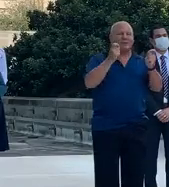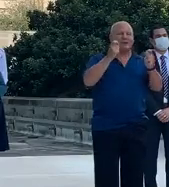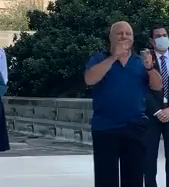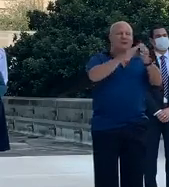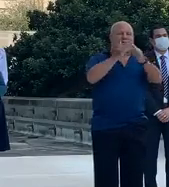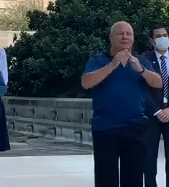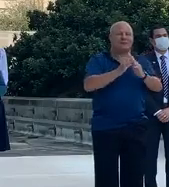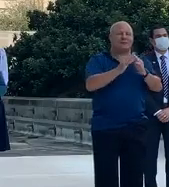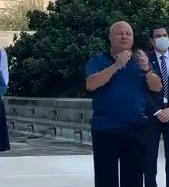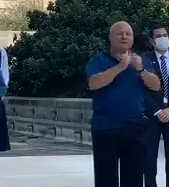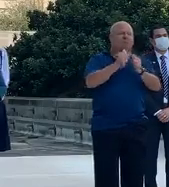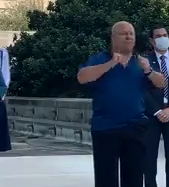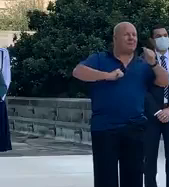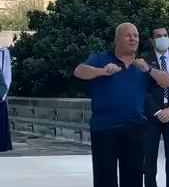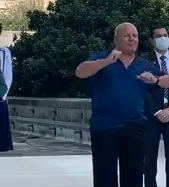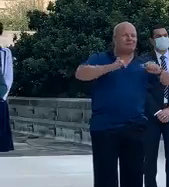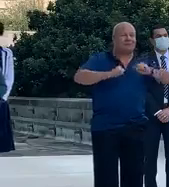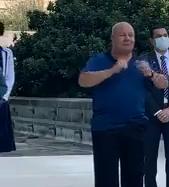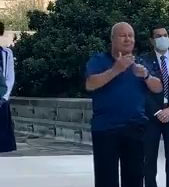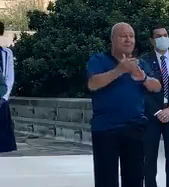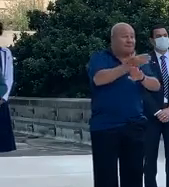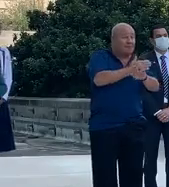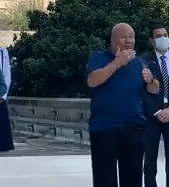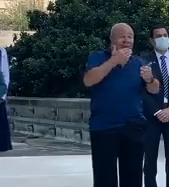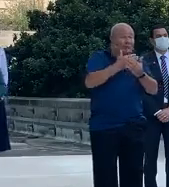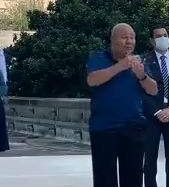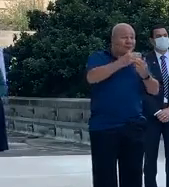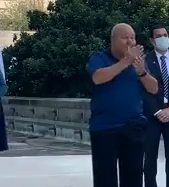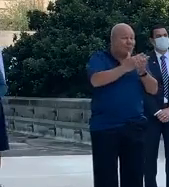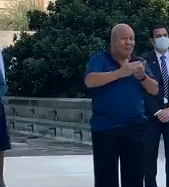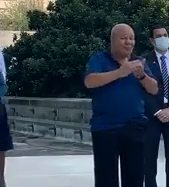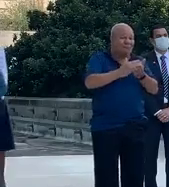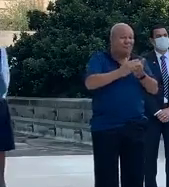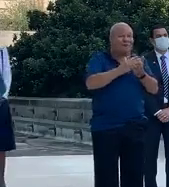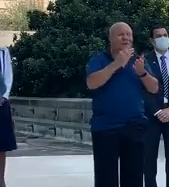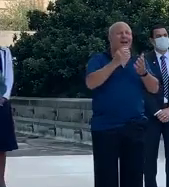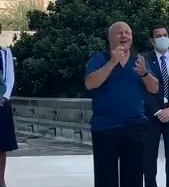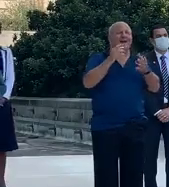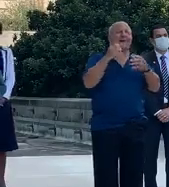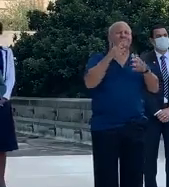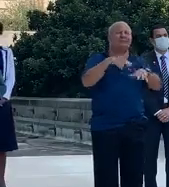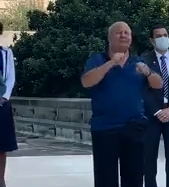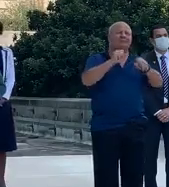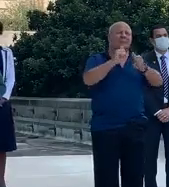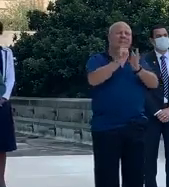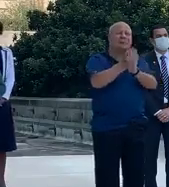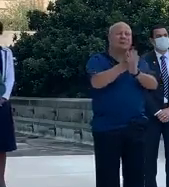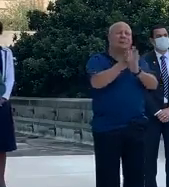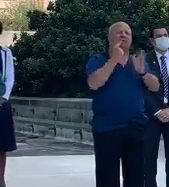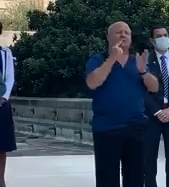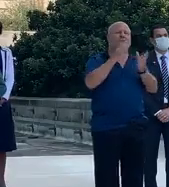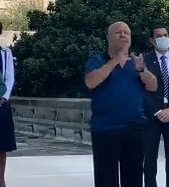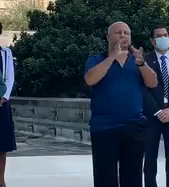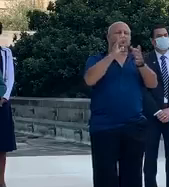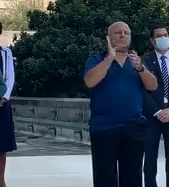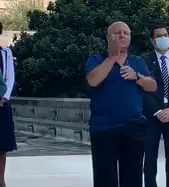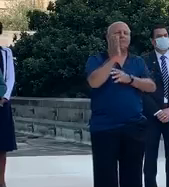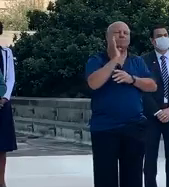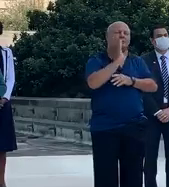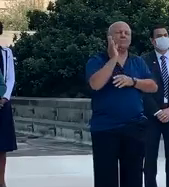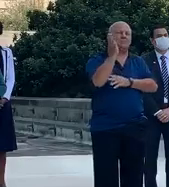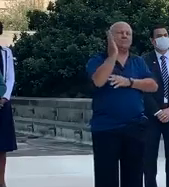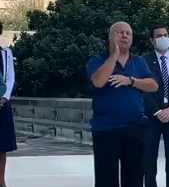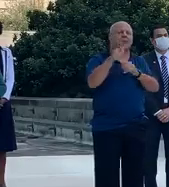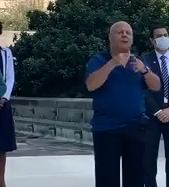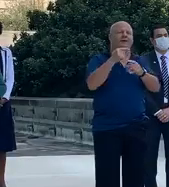to all the good part, I just want to take a moment to just talk about the connections as it relates to our Latino and